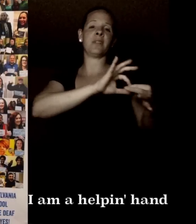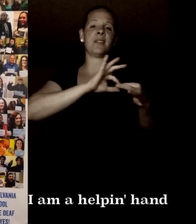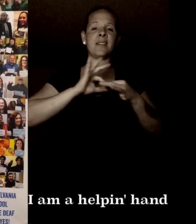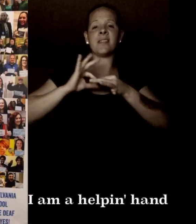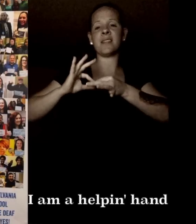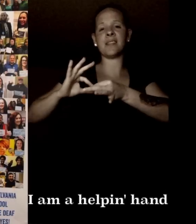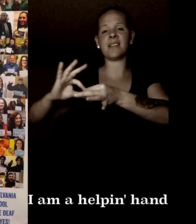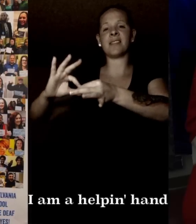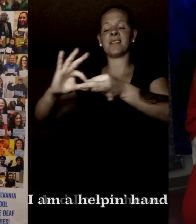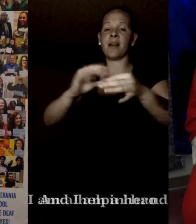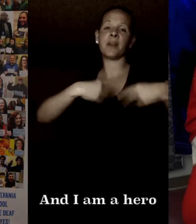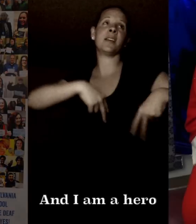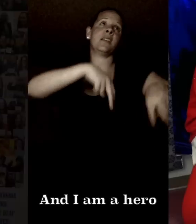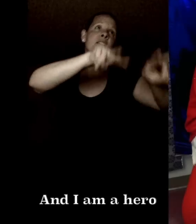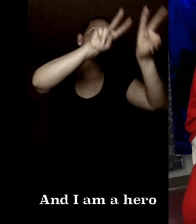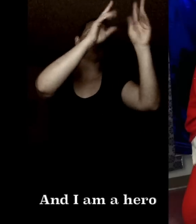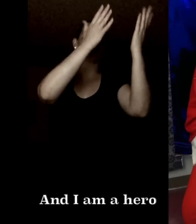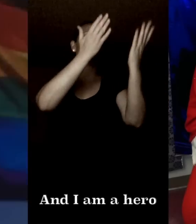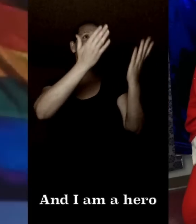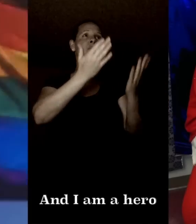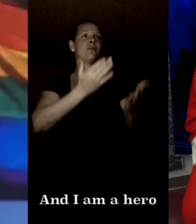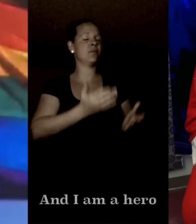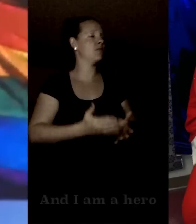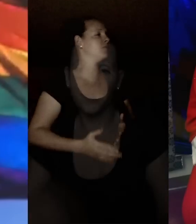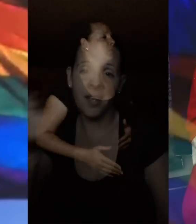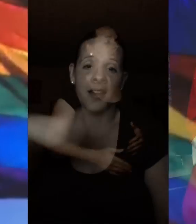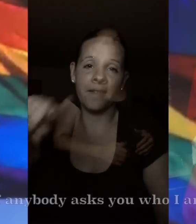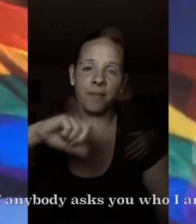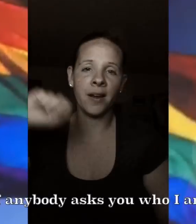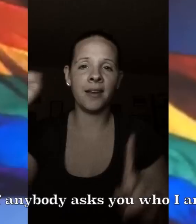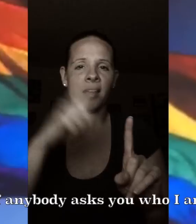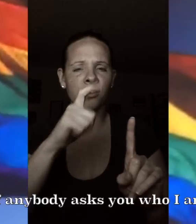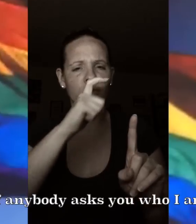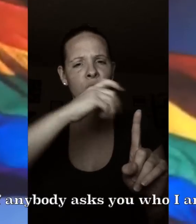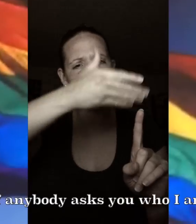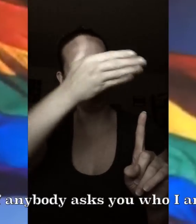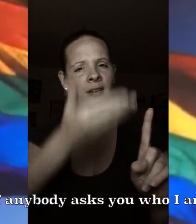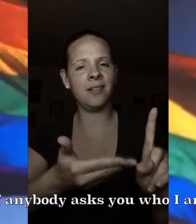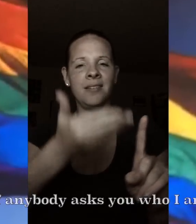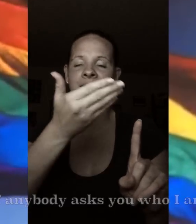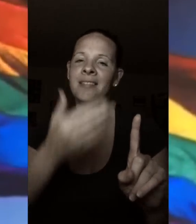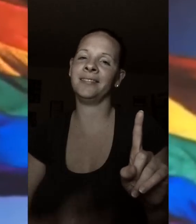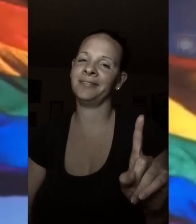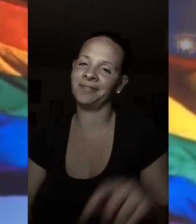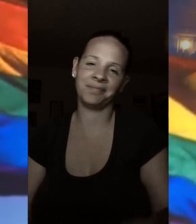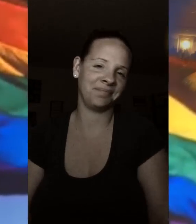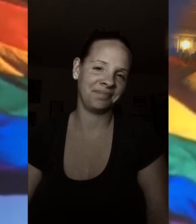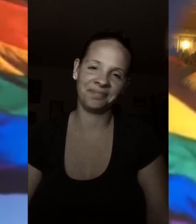helping hand, I am a hero. If anybody asks you who I